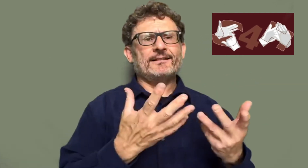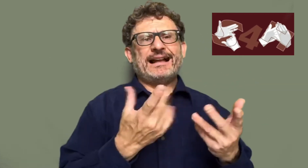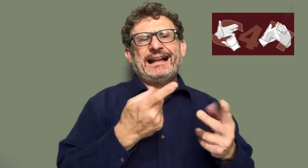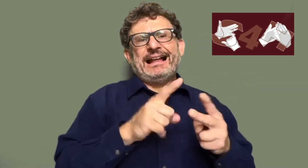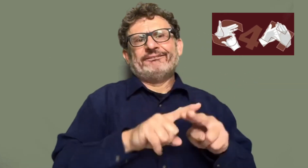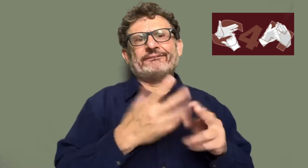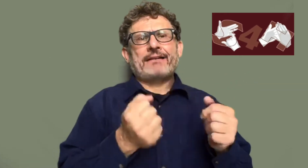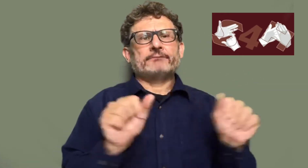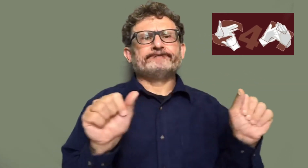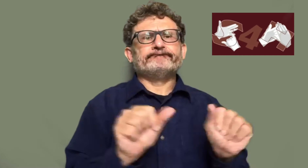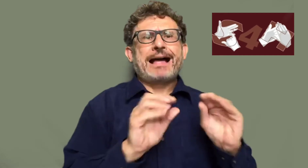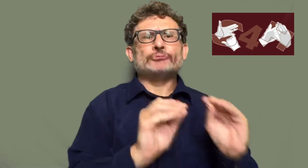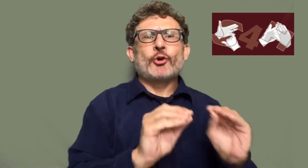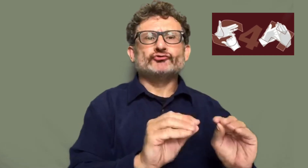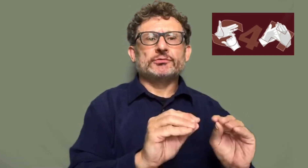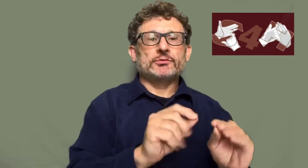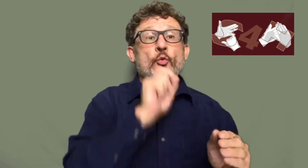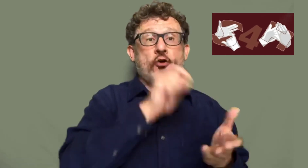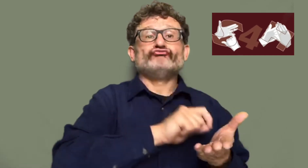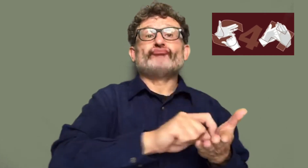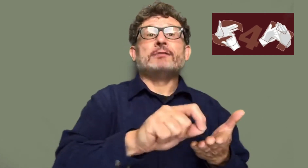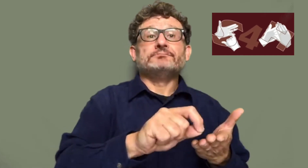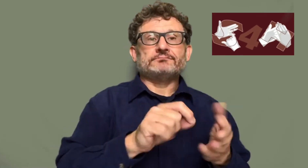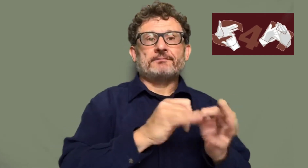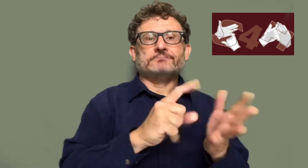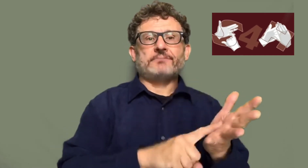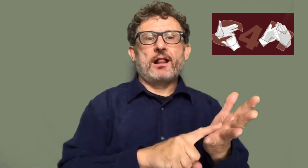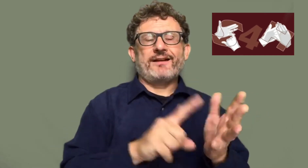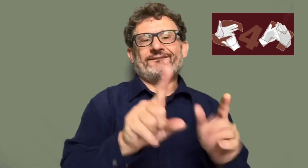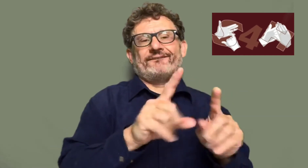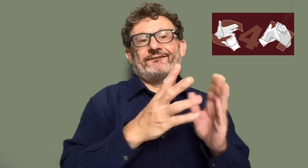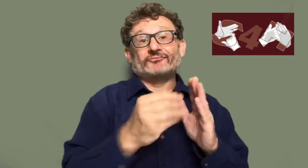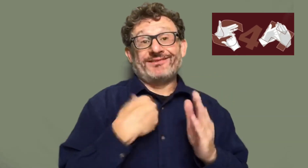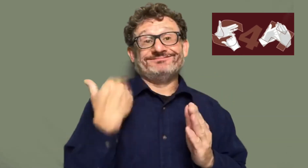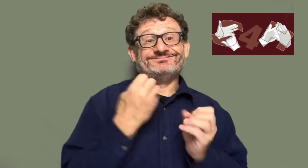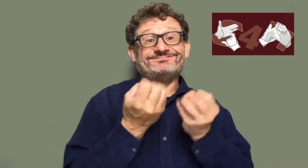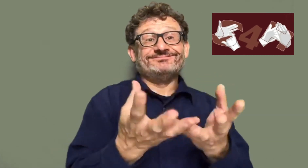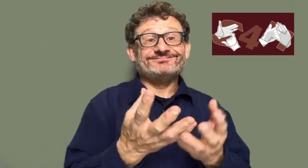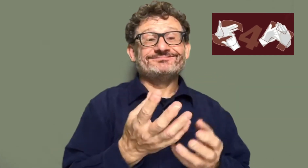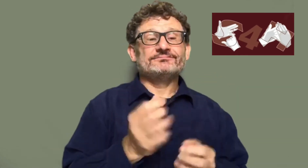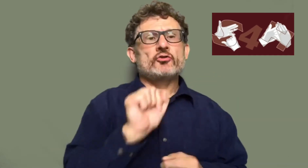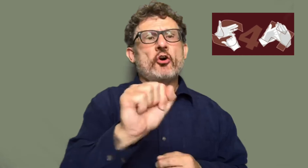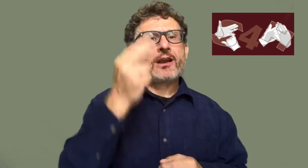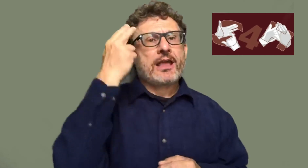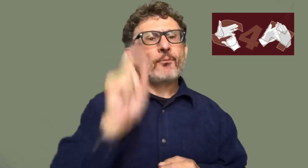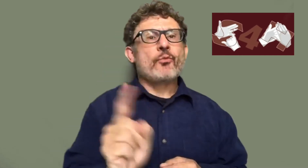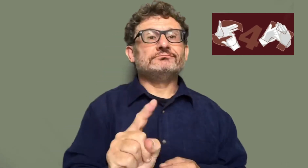deaf people, if they have had a limited educational experience, they might struggle with sign language. So, like